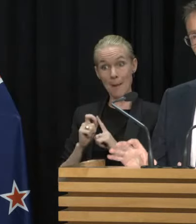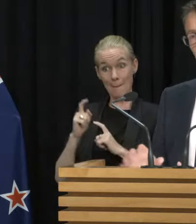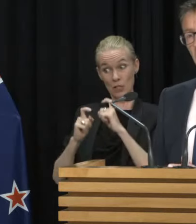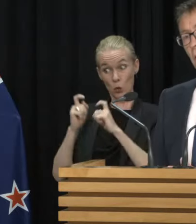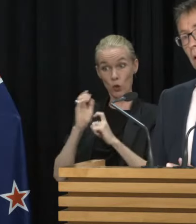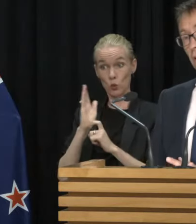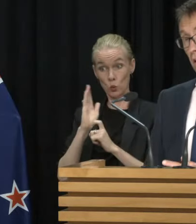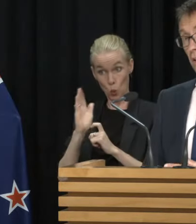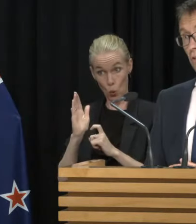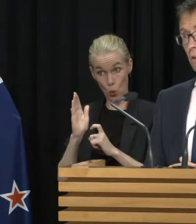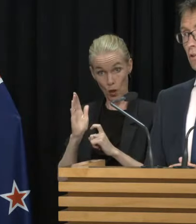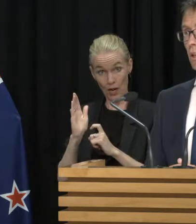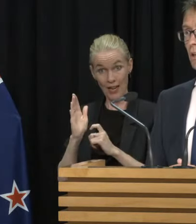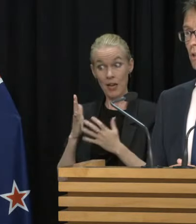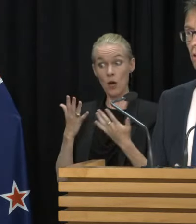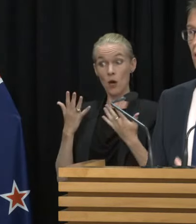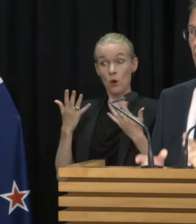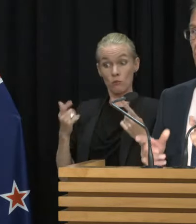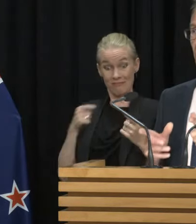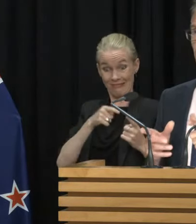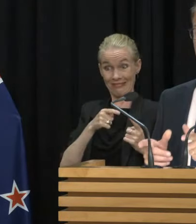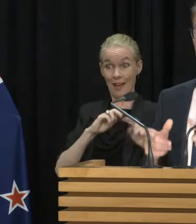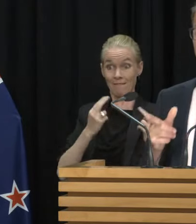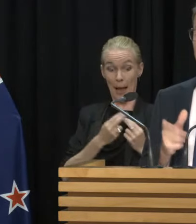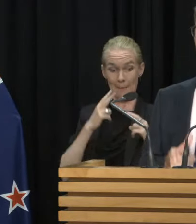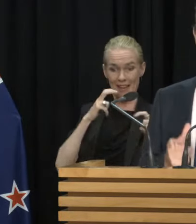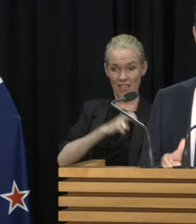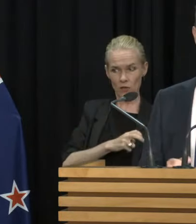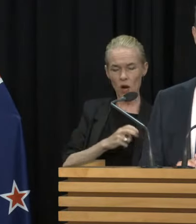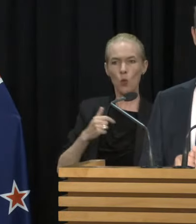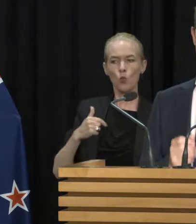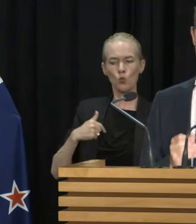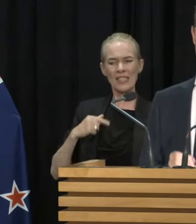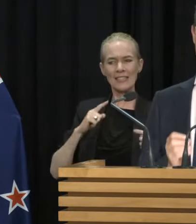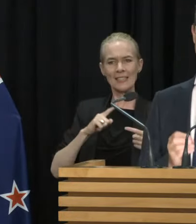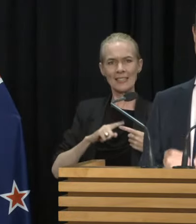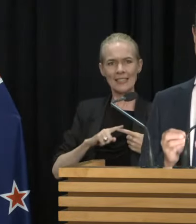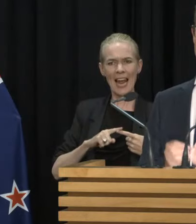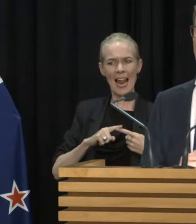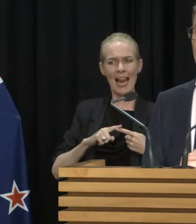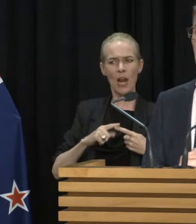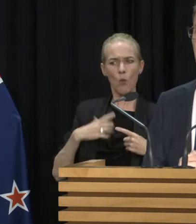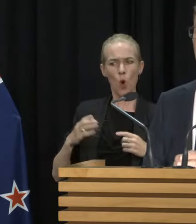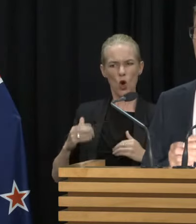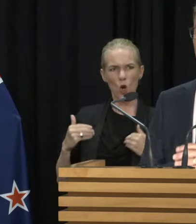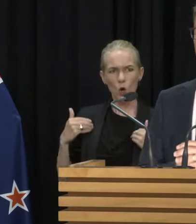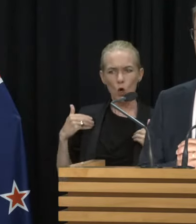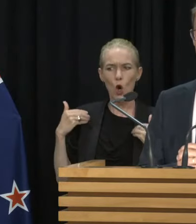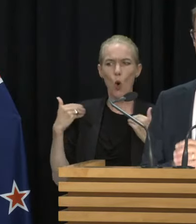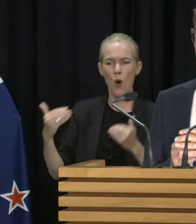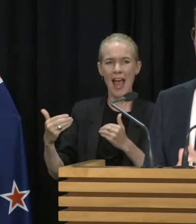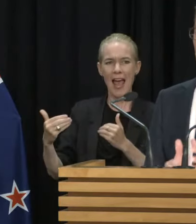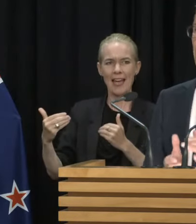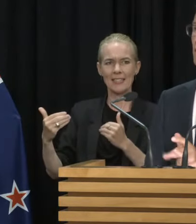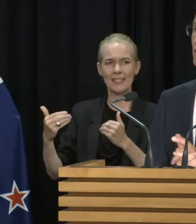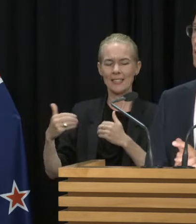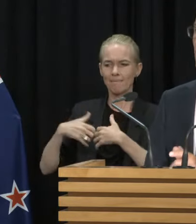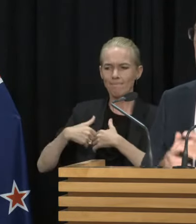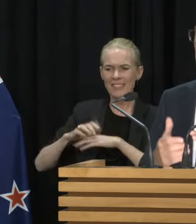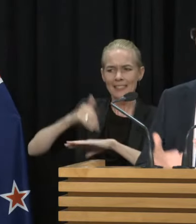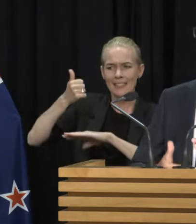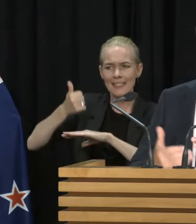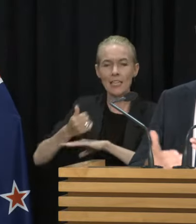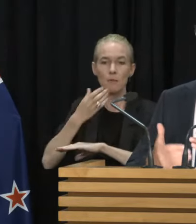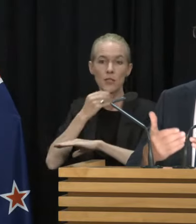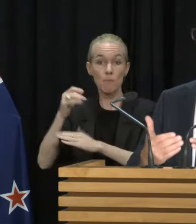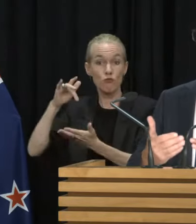process is happening around the case investigation, we wanted to move as quickly as possible while we had the students and staff there to stand up the testing